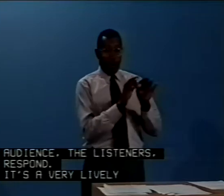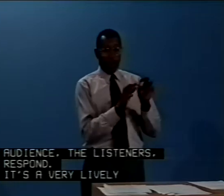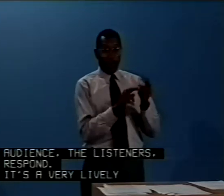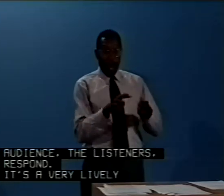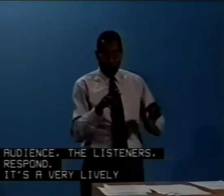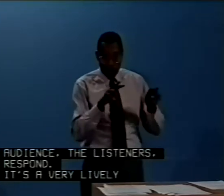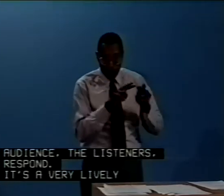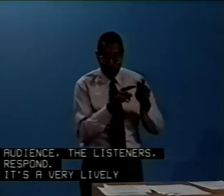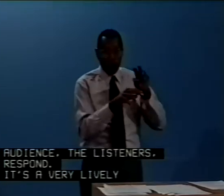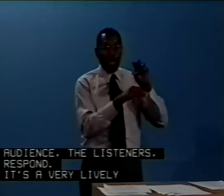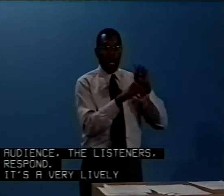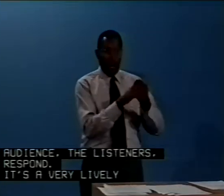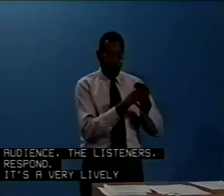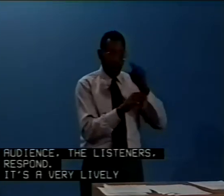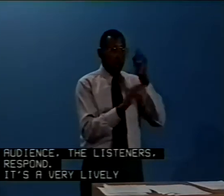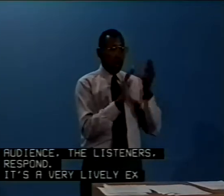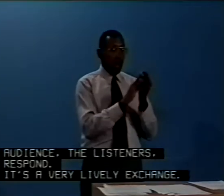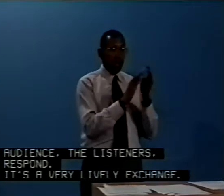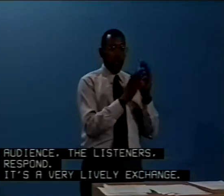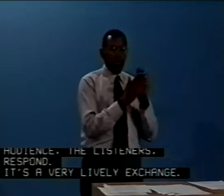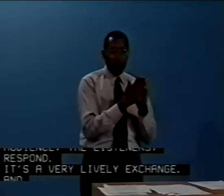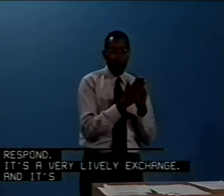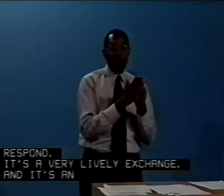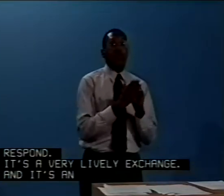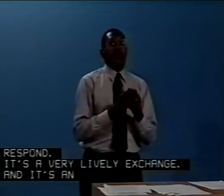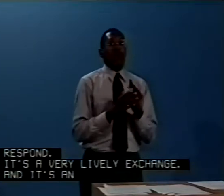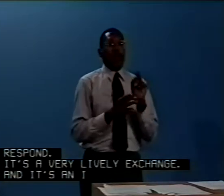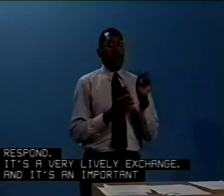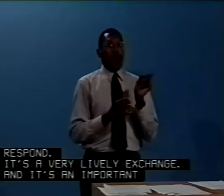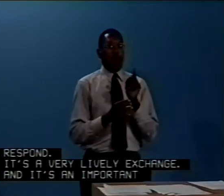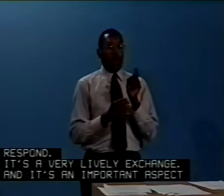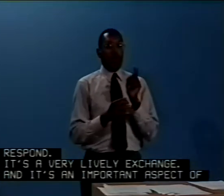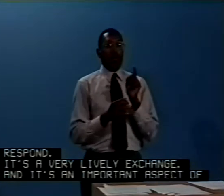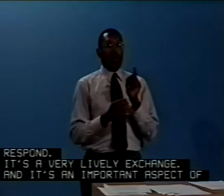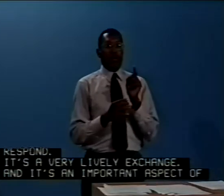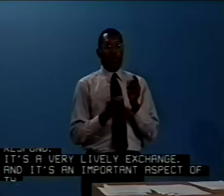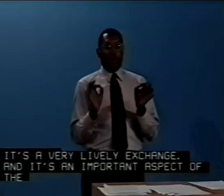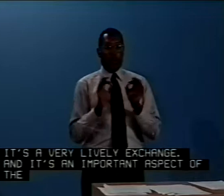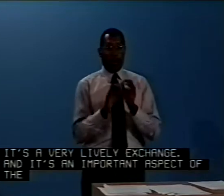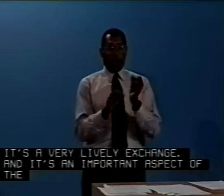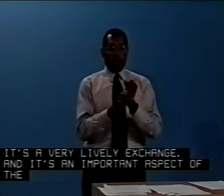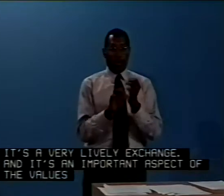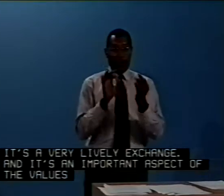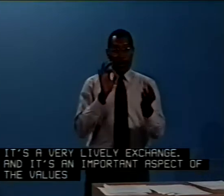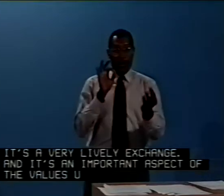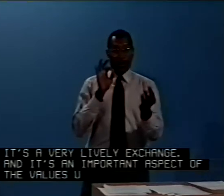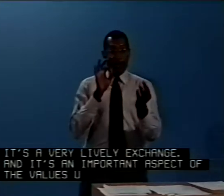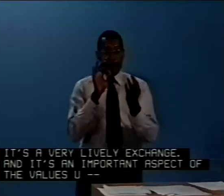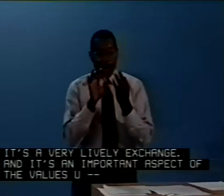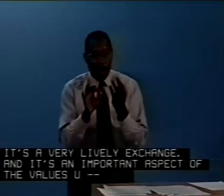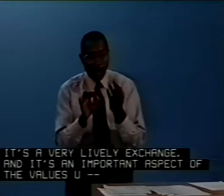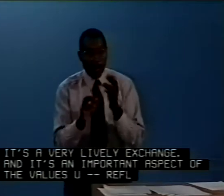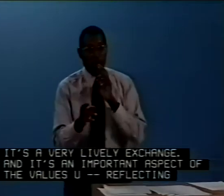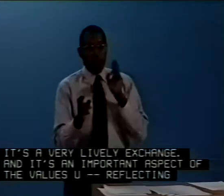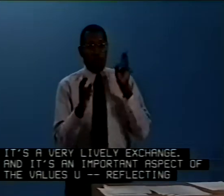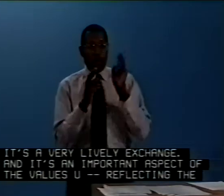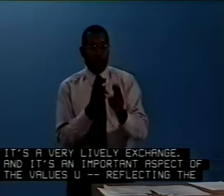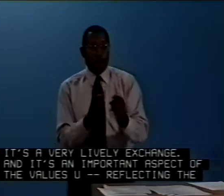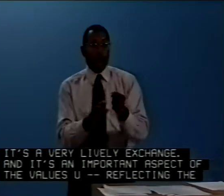And it's an important aspect of the value, reflecting the values of the black community, where it's important to get feedback,